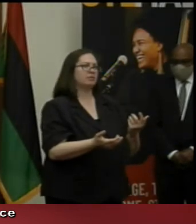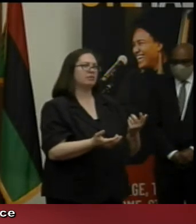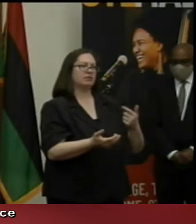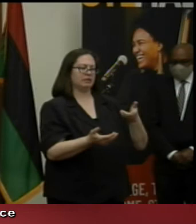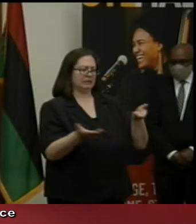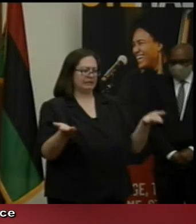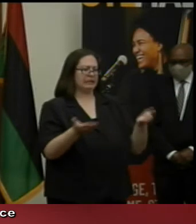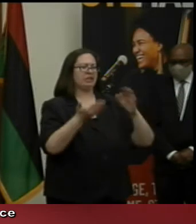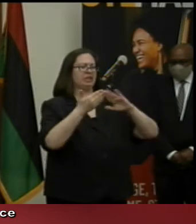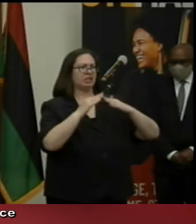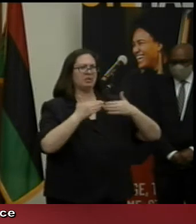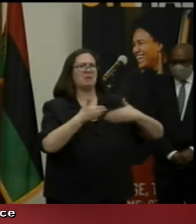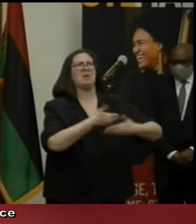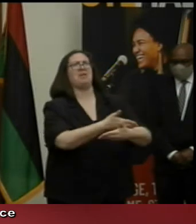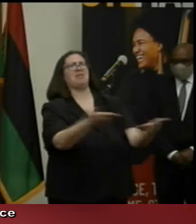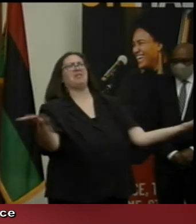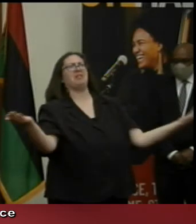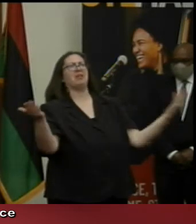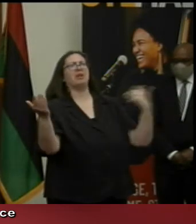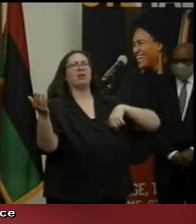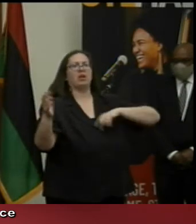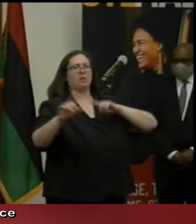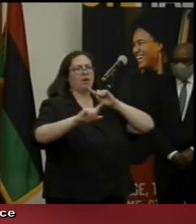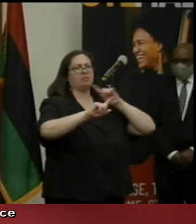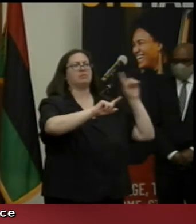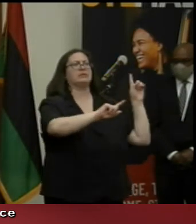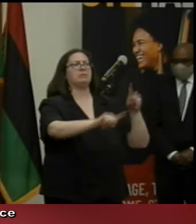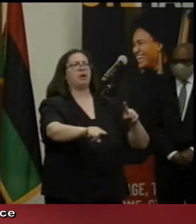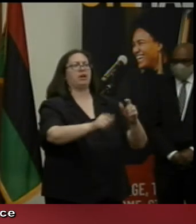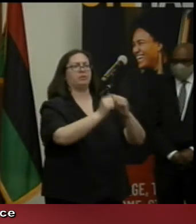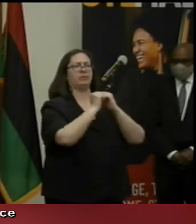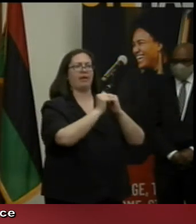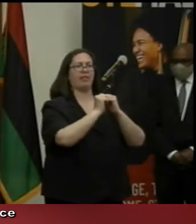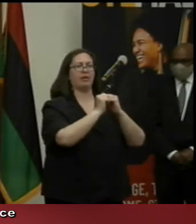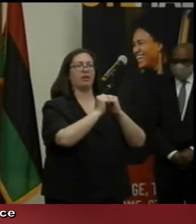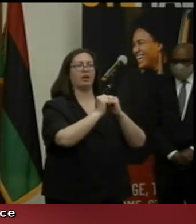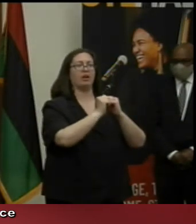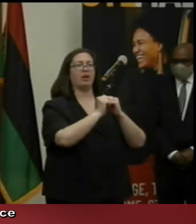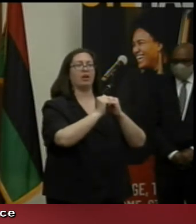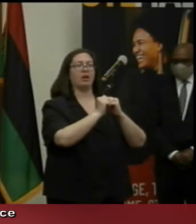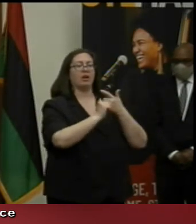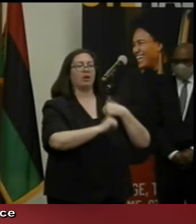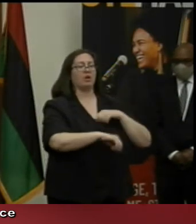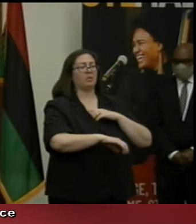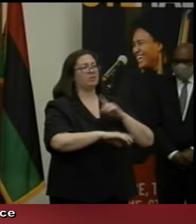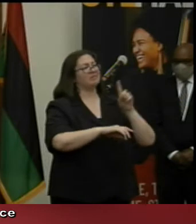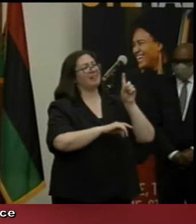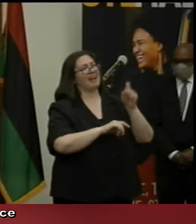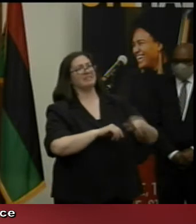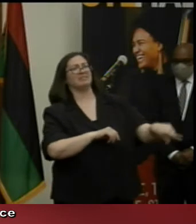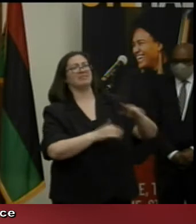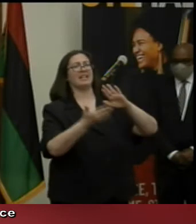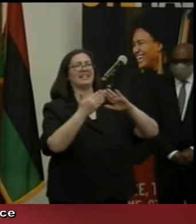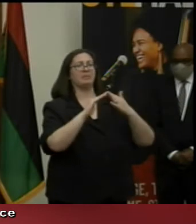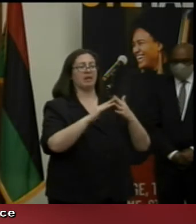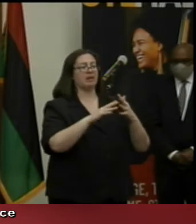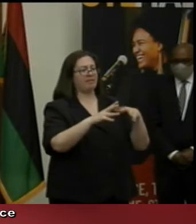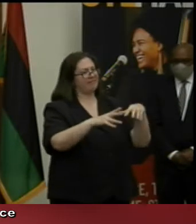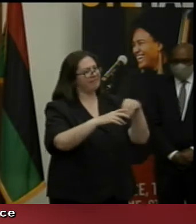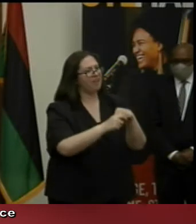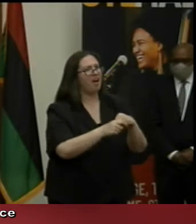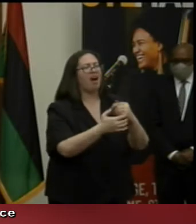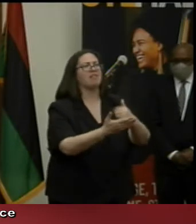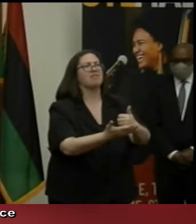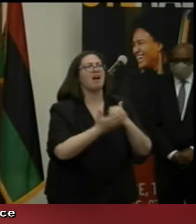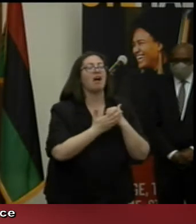community-wide response. And by engaging the community and charging the community to do their part, that's the only way we can get